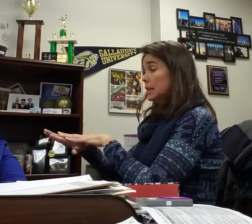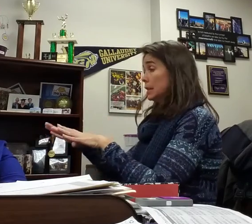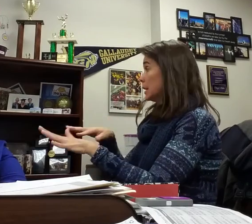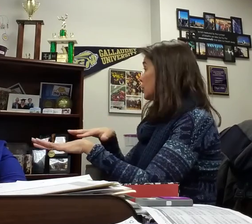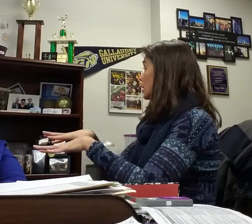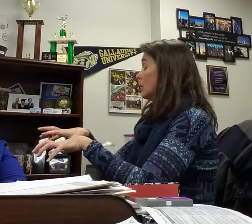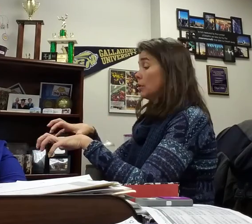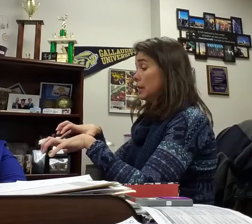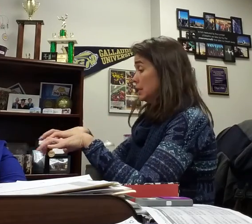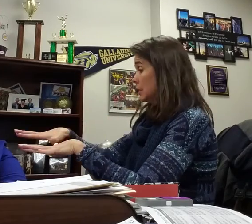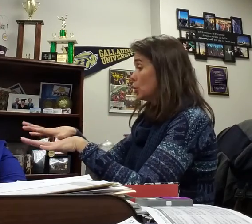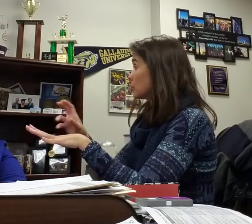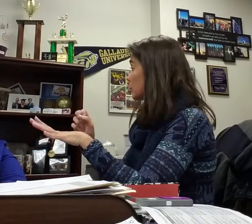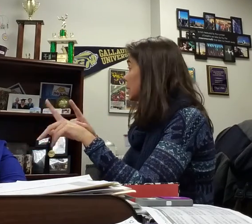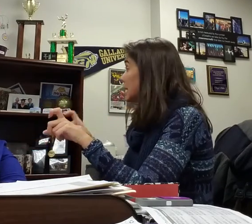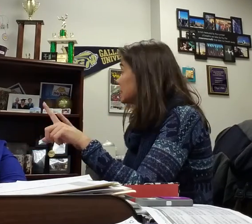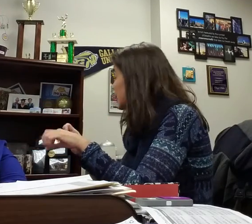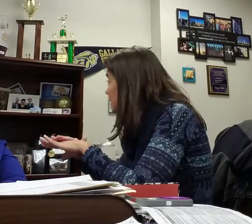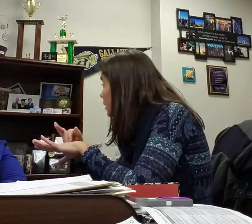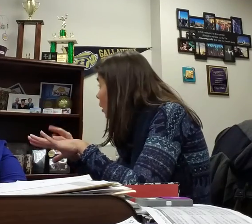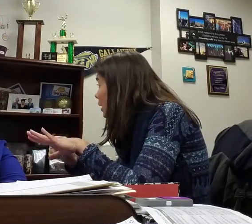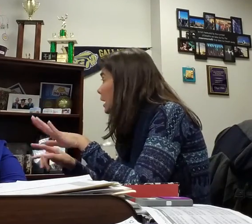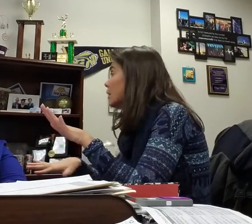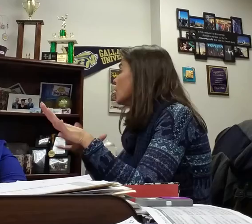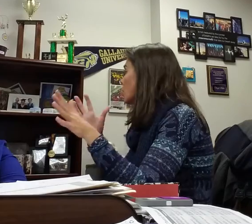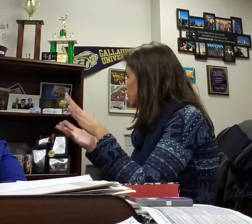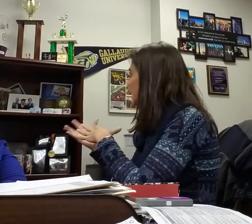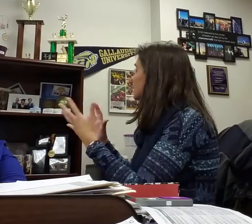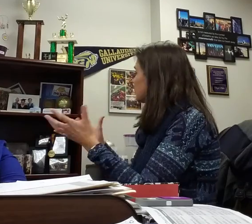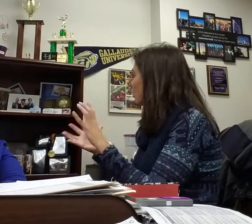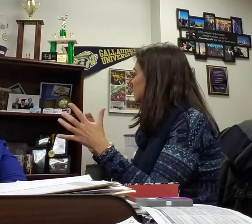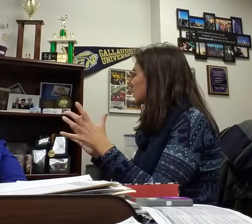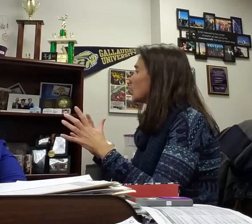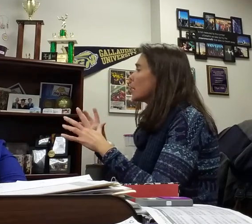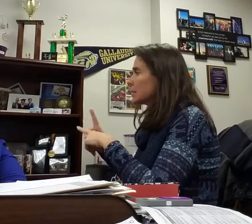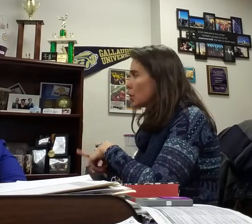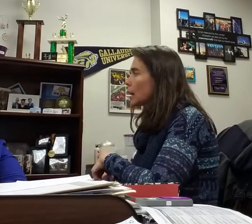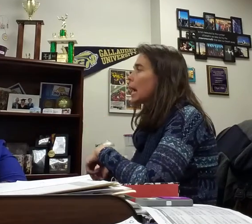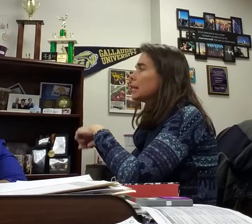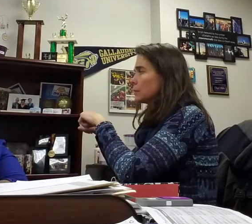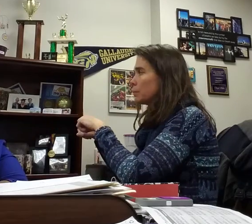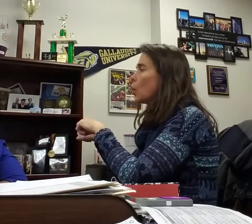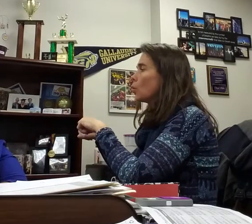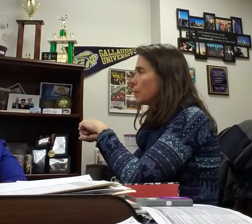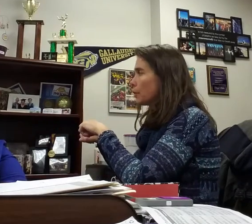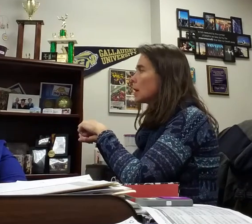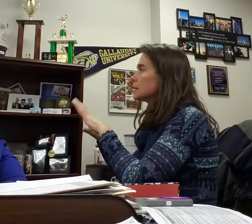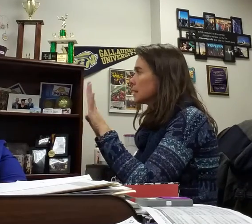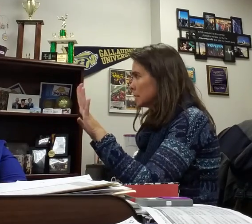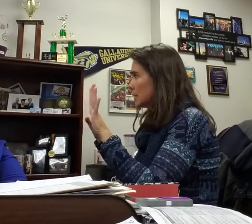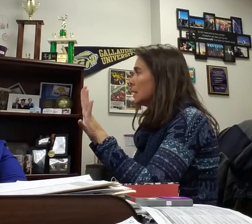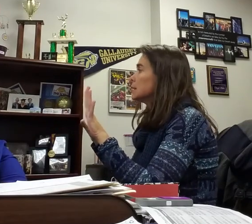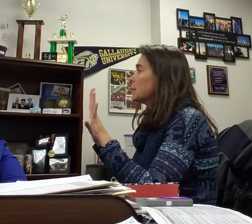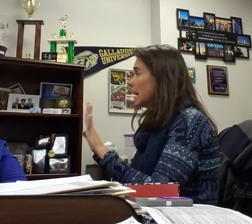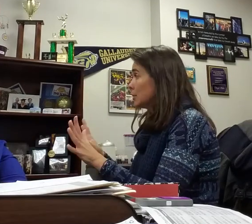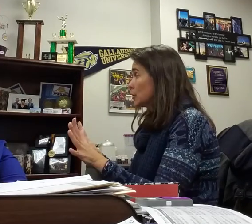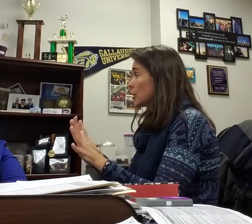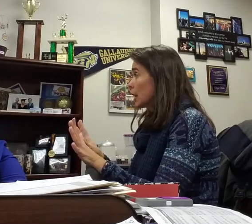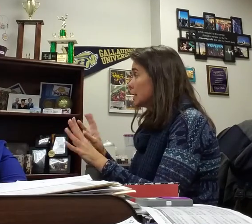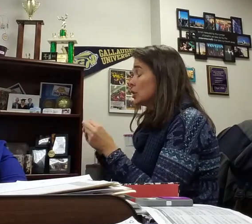want kids them are going, or missing it. these adults are going to get tested on it, Yeah. or something more serious, You wanna make it's sure okay they to hold the process to Okay. make sure, and